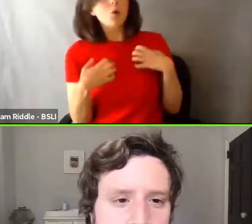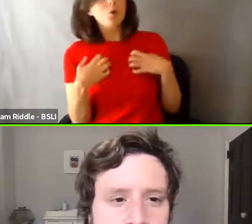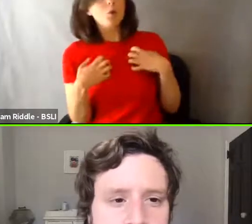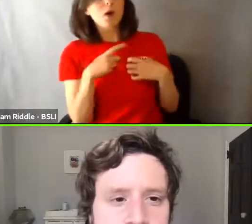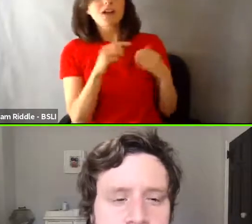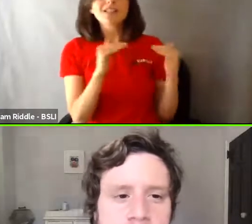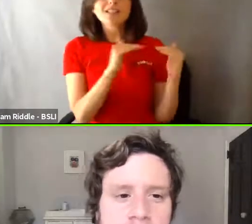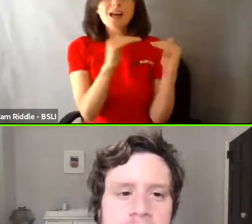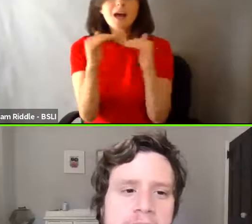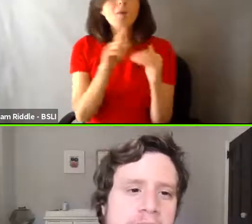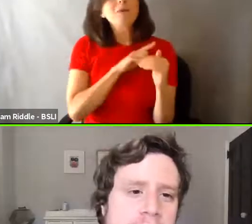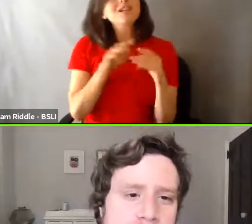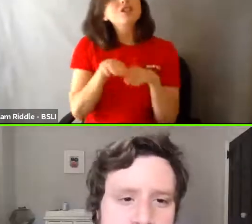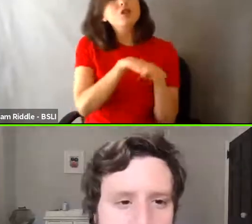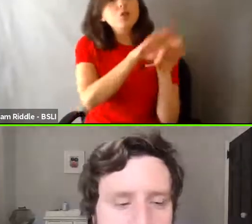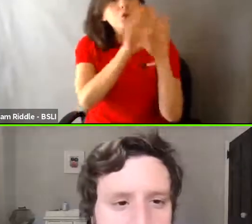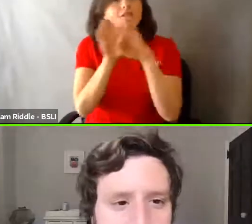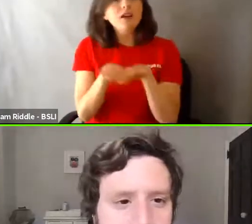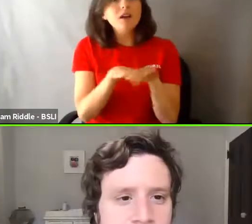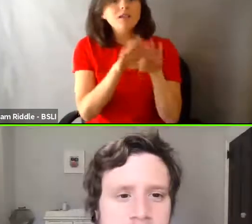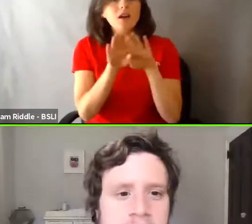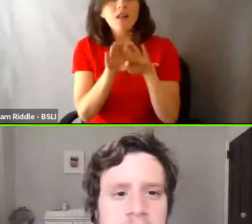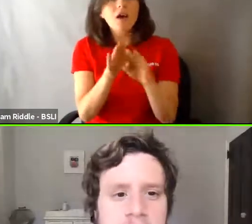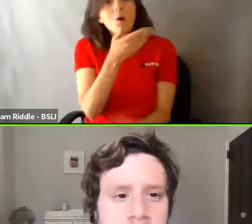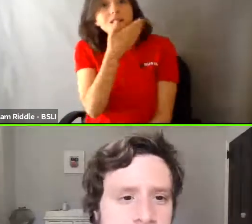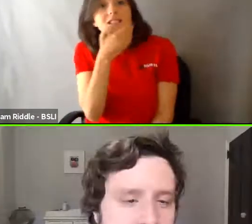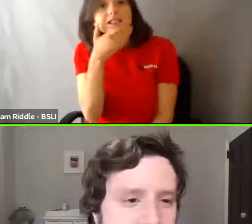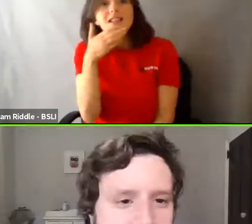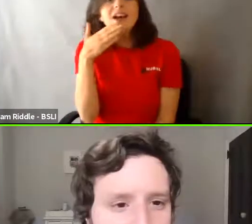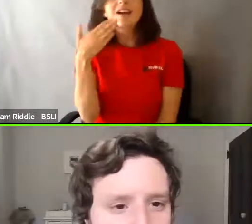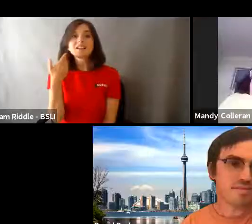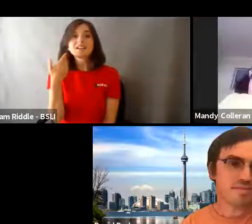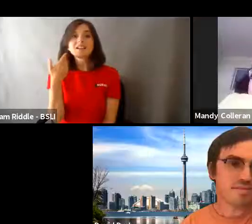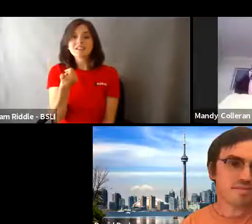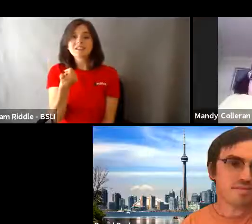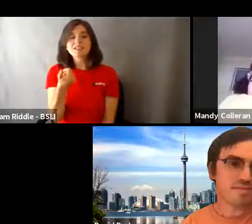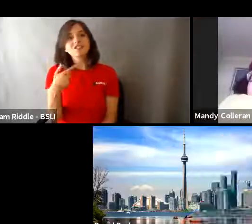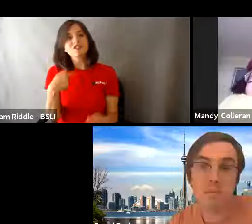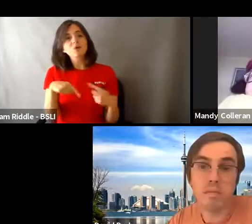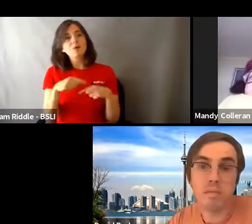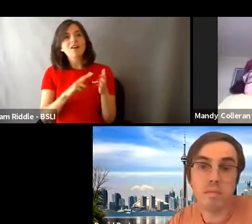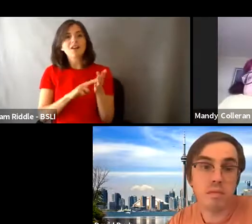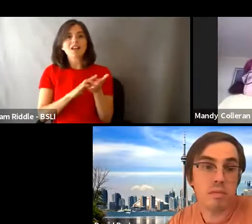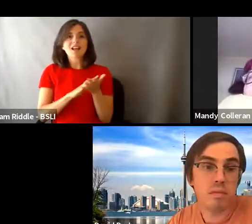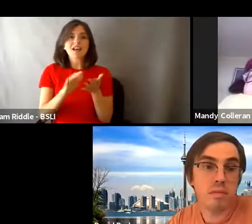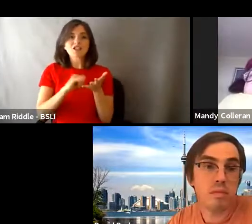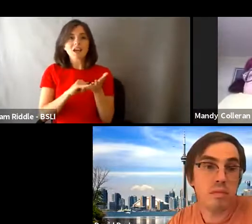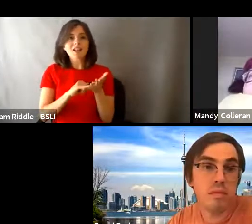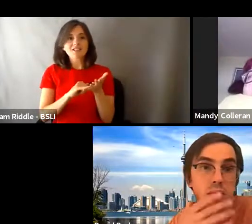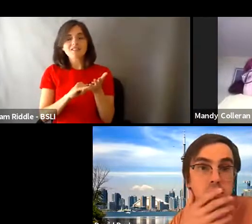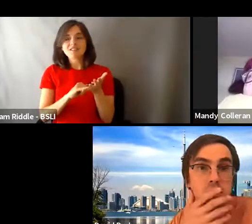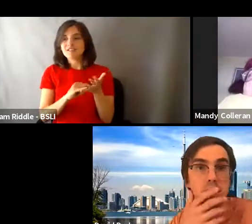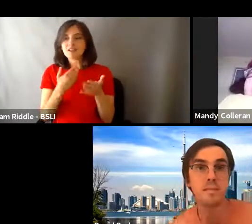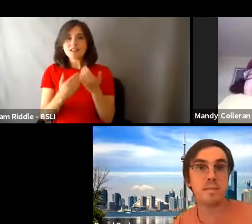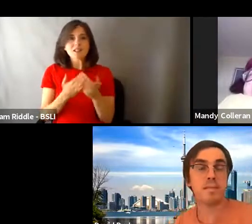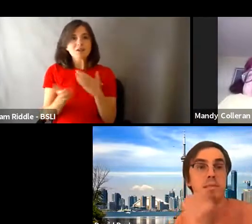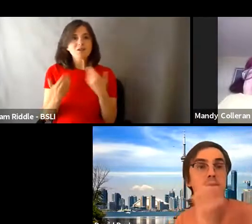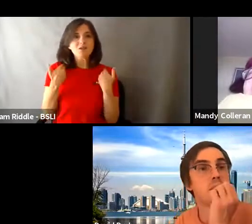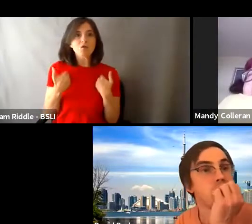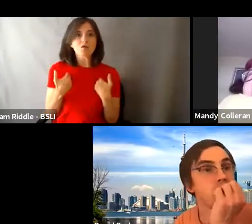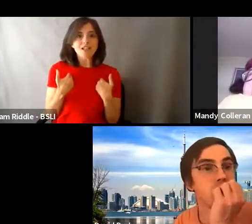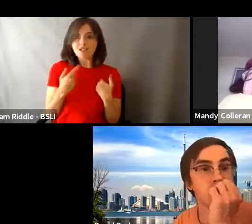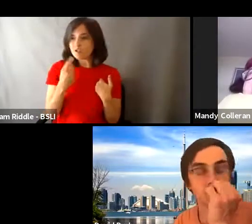because they're universal, right? It's nice to have an NHS that everyone can go to, even if they're rich. It's nice to